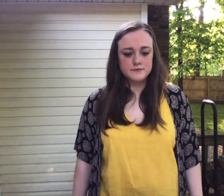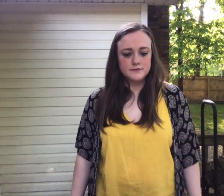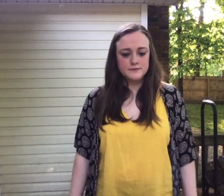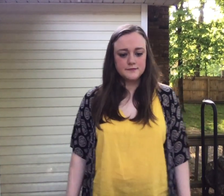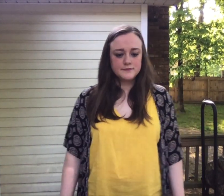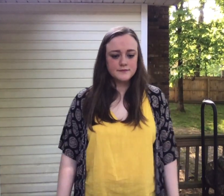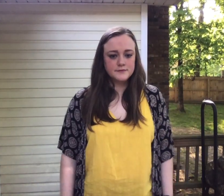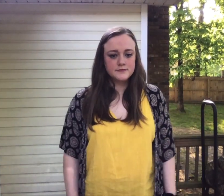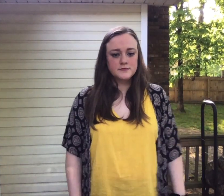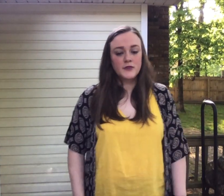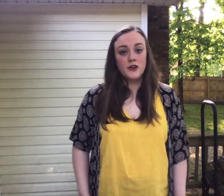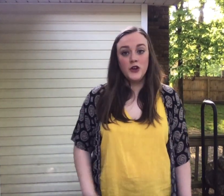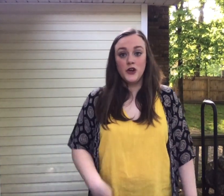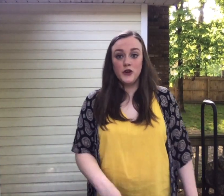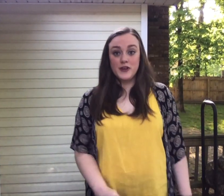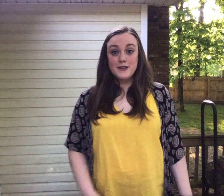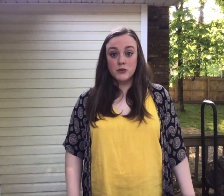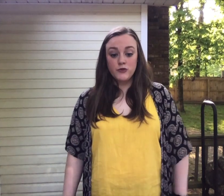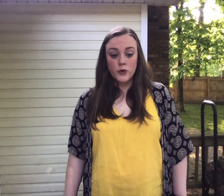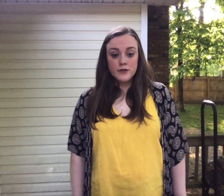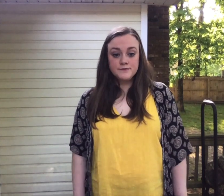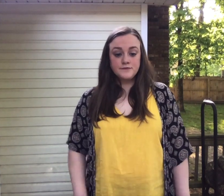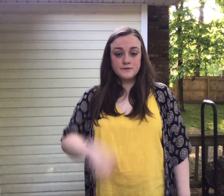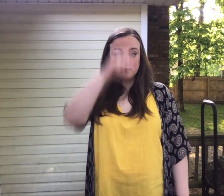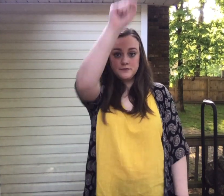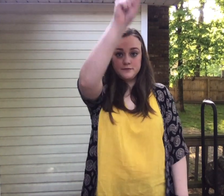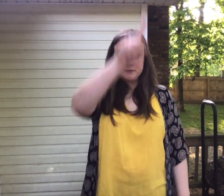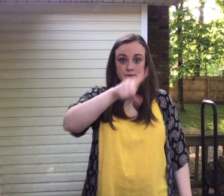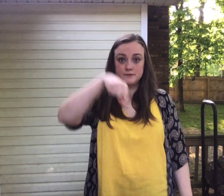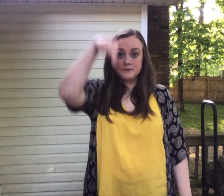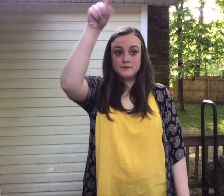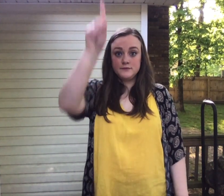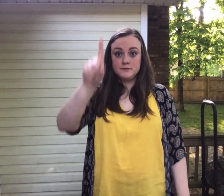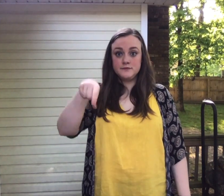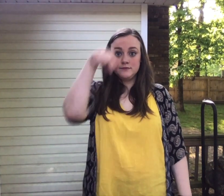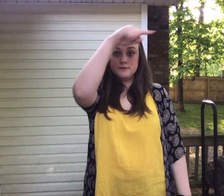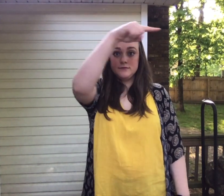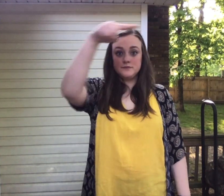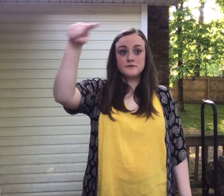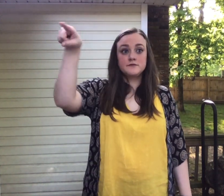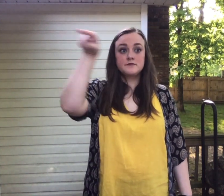Okay, number 4.